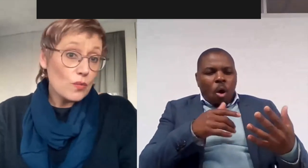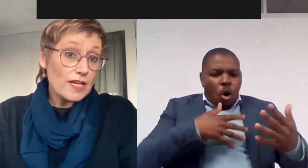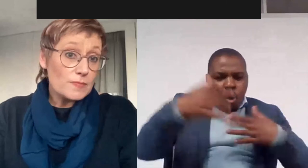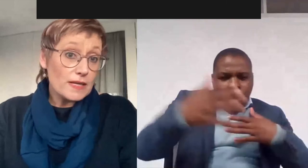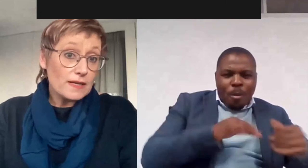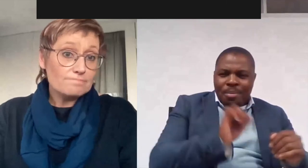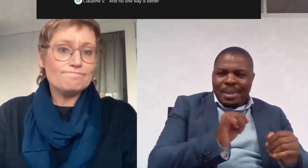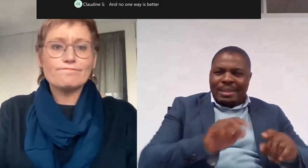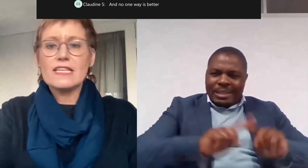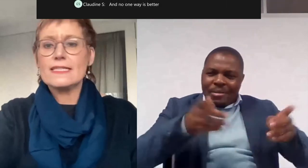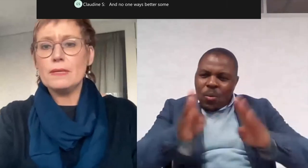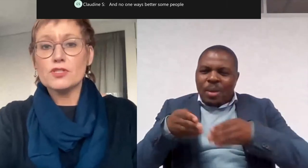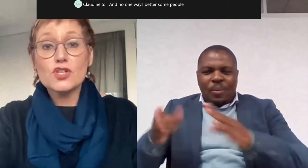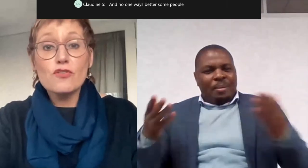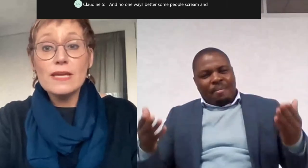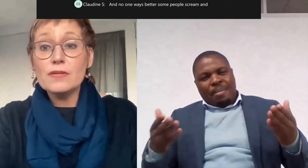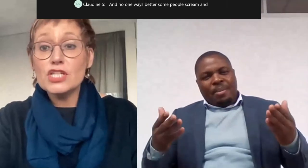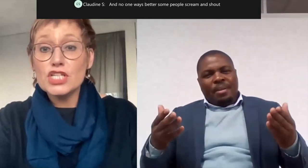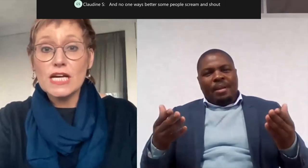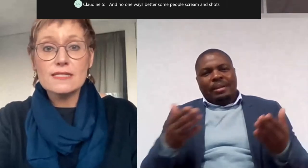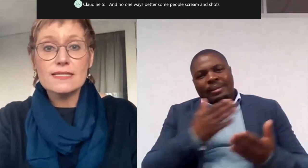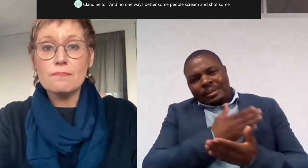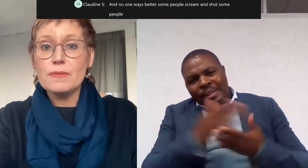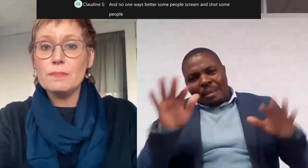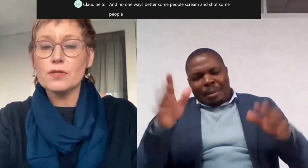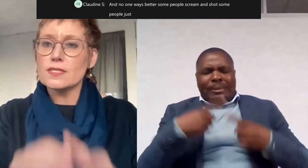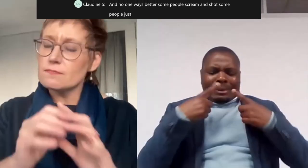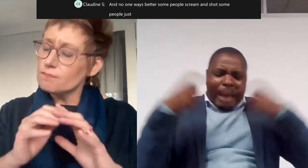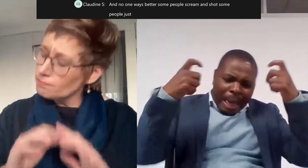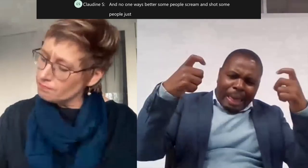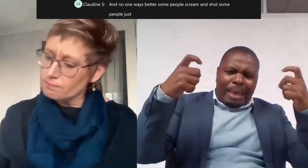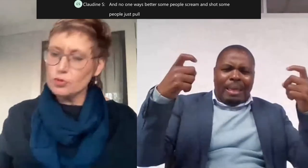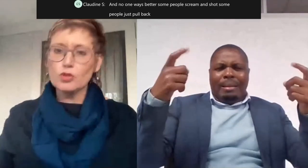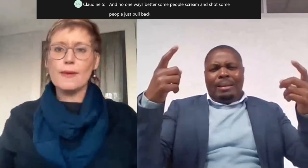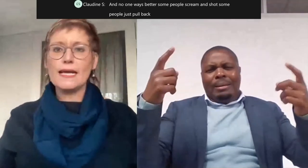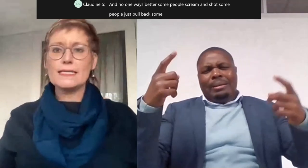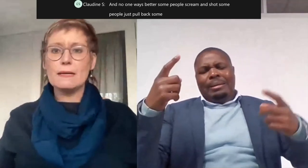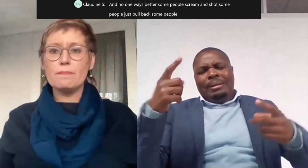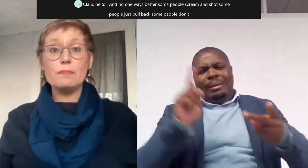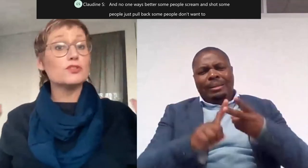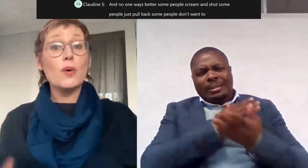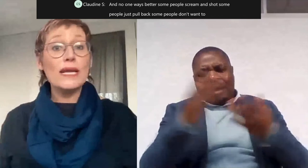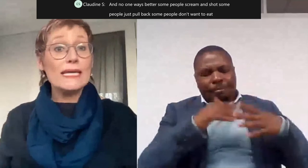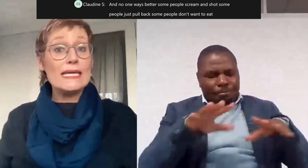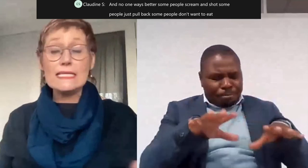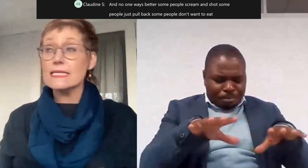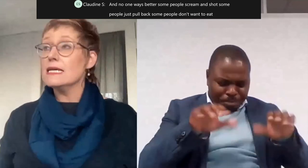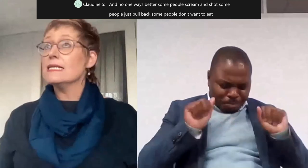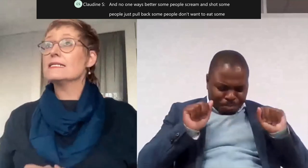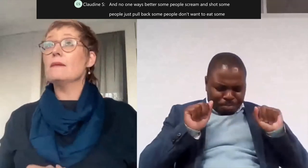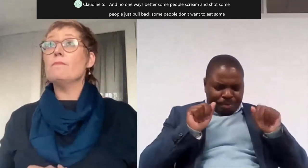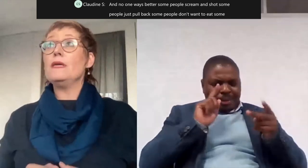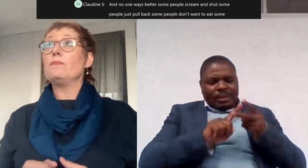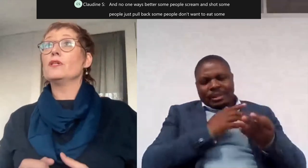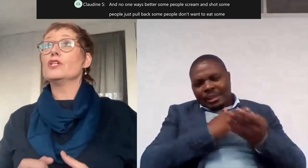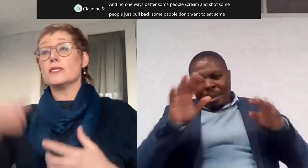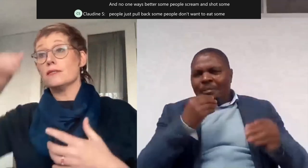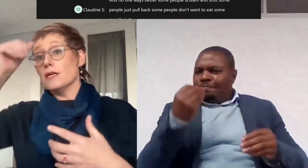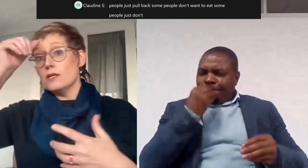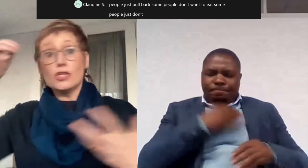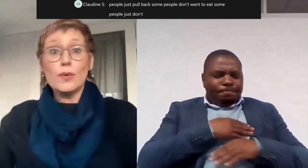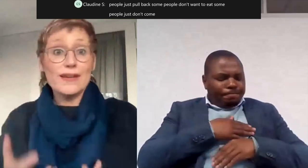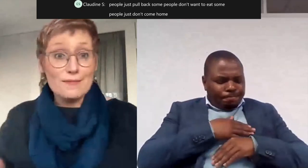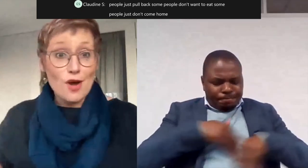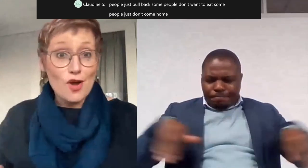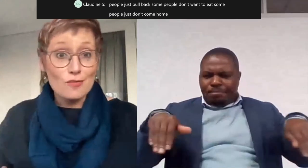And no one way is better. Some people scream and shout. Some people just pull back. Some people don't want to eat. Some people